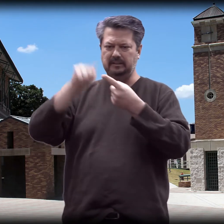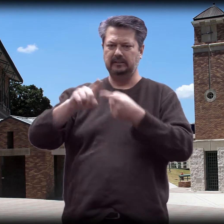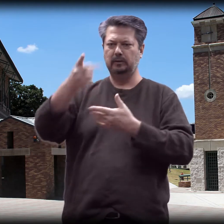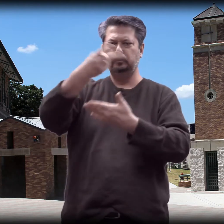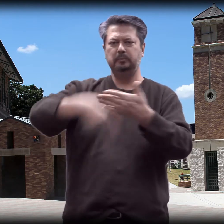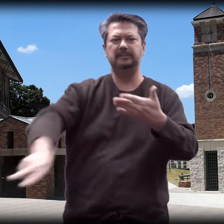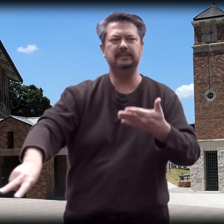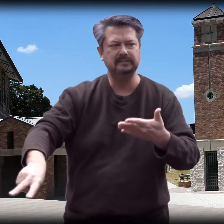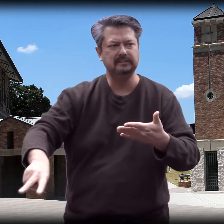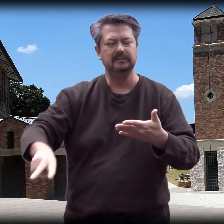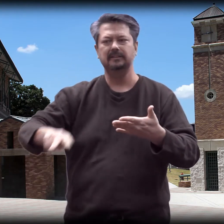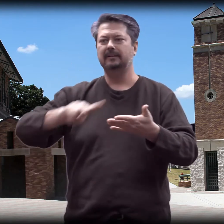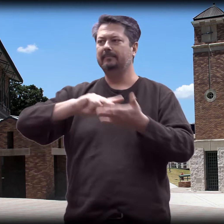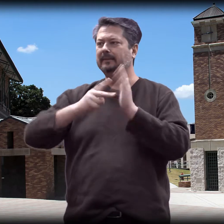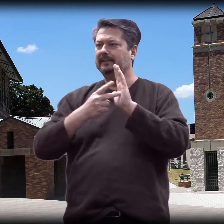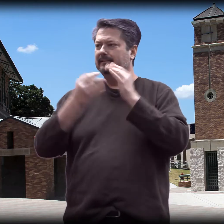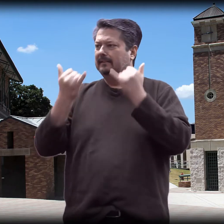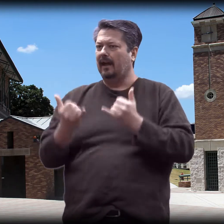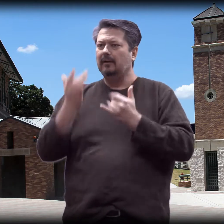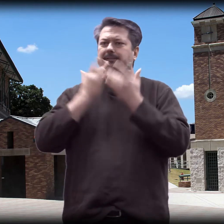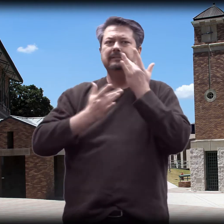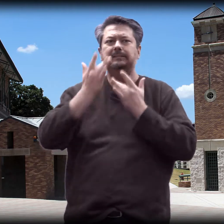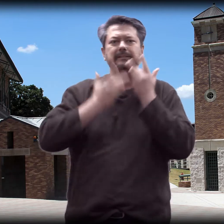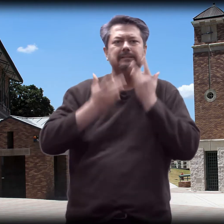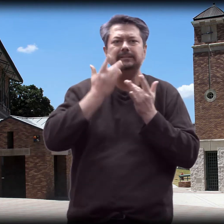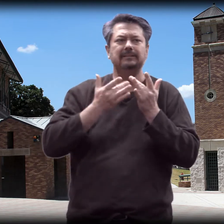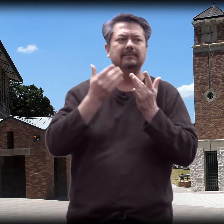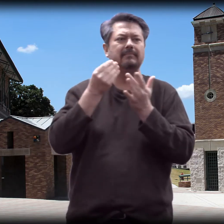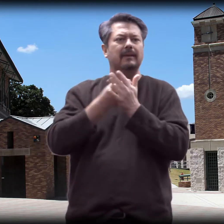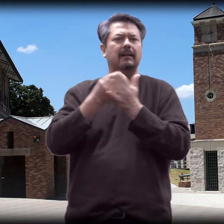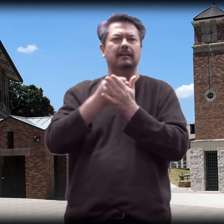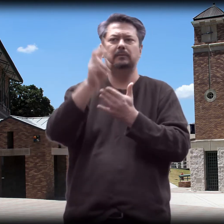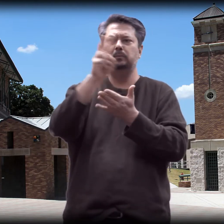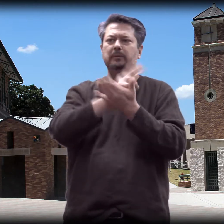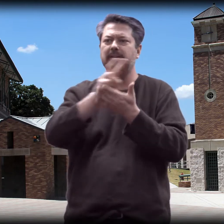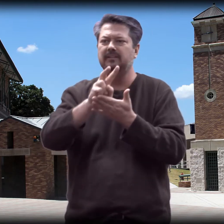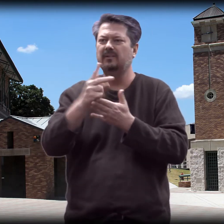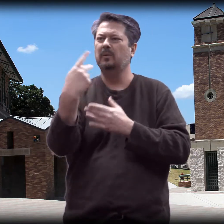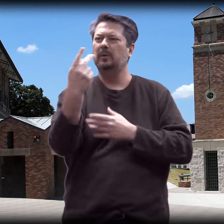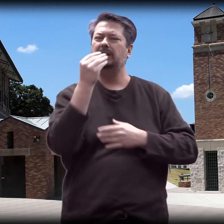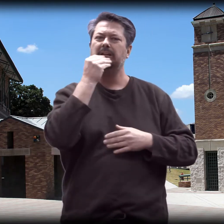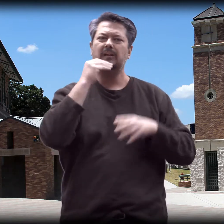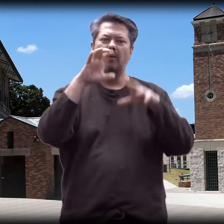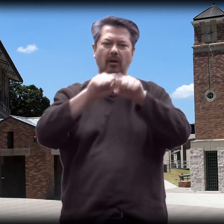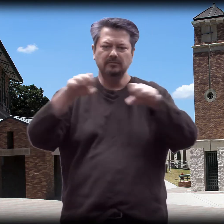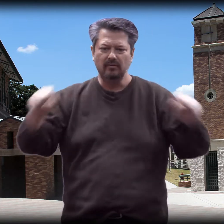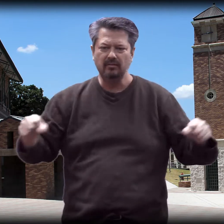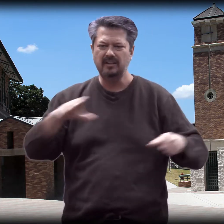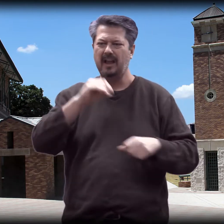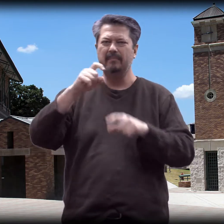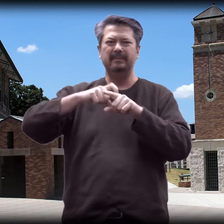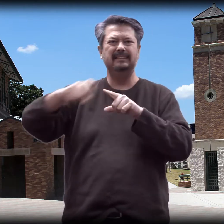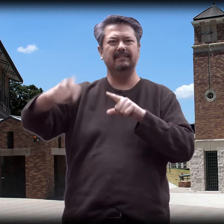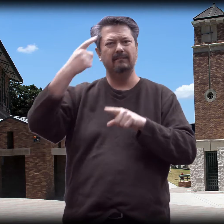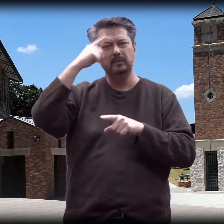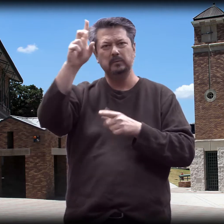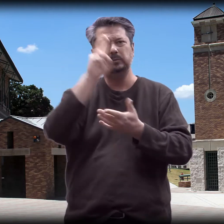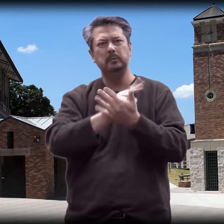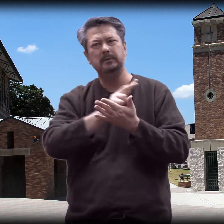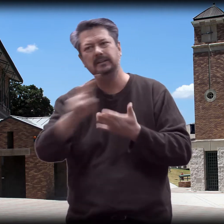2 weeks from now. That means that we're going to be tight. For the next 2 weeks, we're going to be eating beans and weenies." 2 weeks